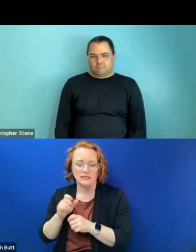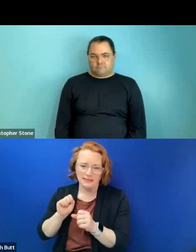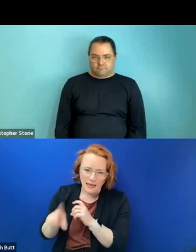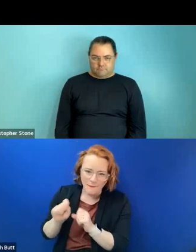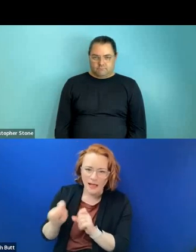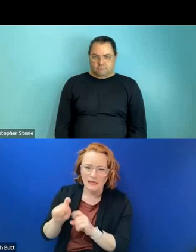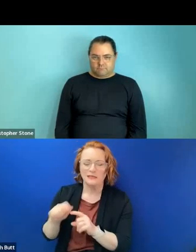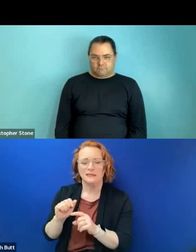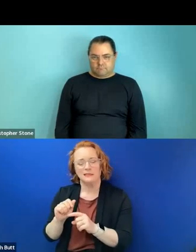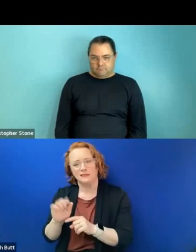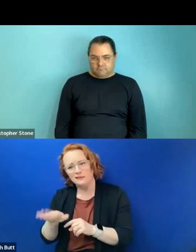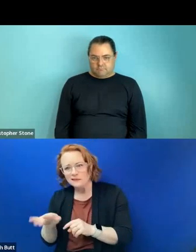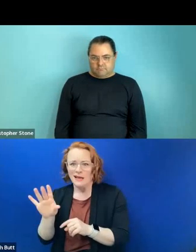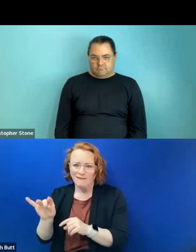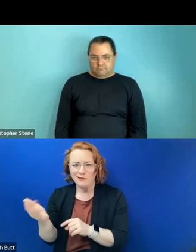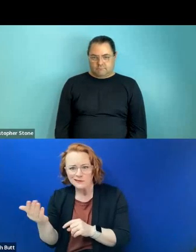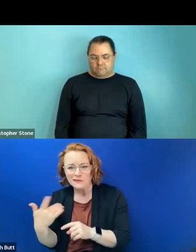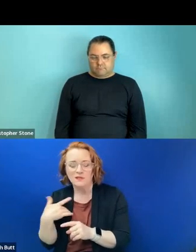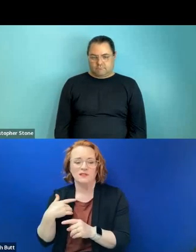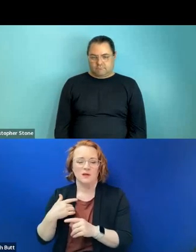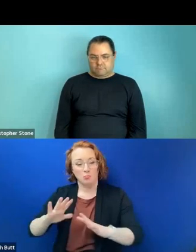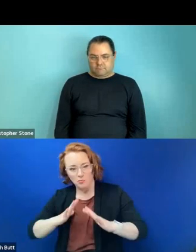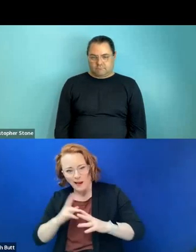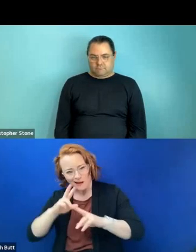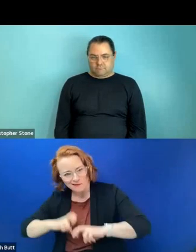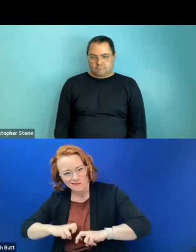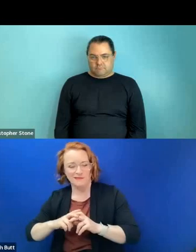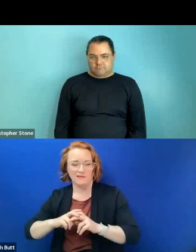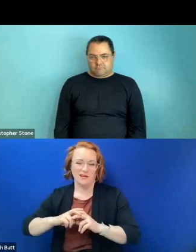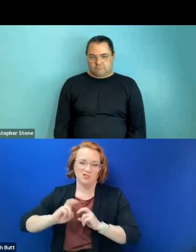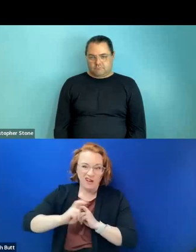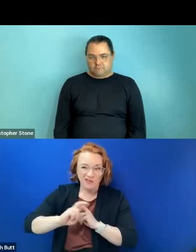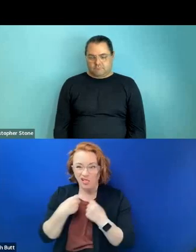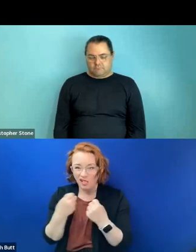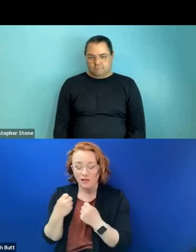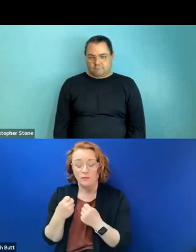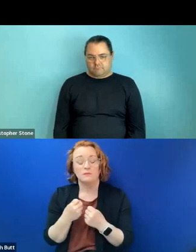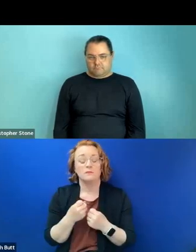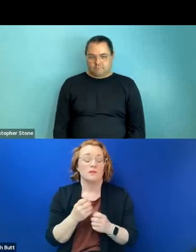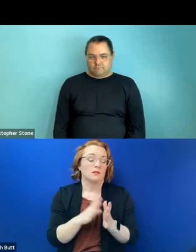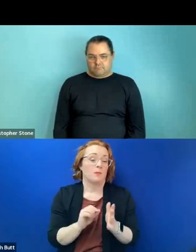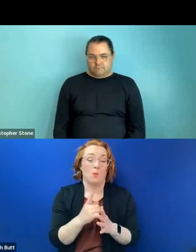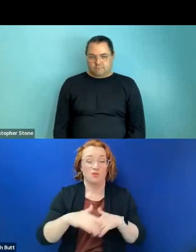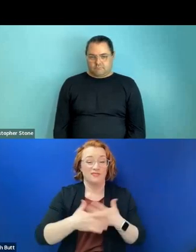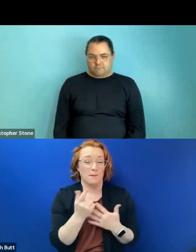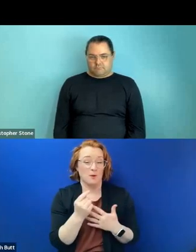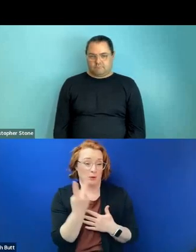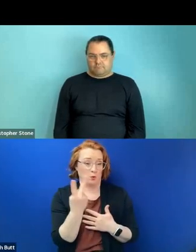have to prepare, you have to travel to places. Often you might do 2 jobs in a day, but you might drive 200